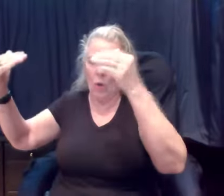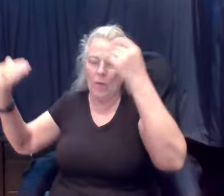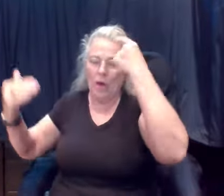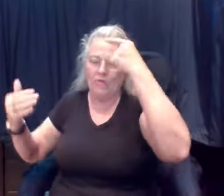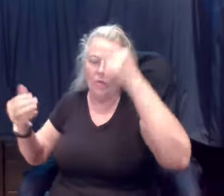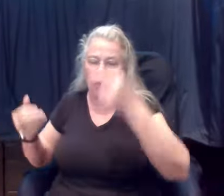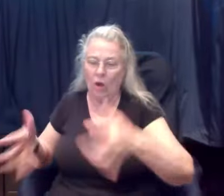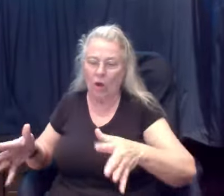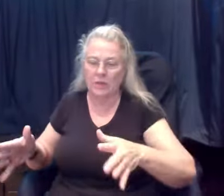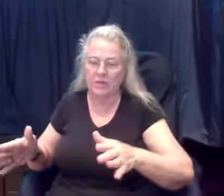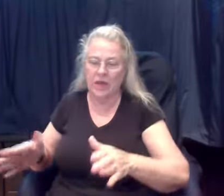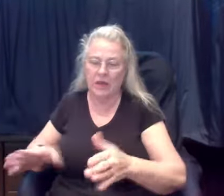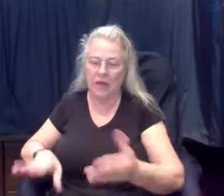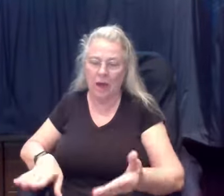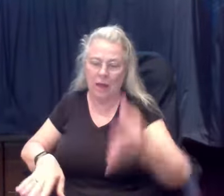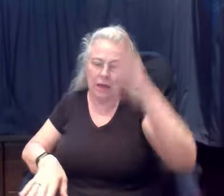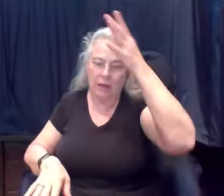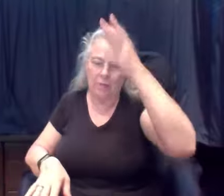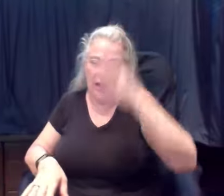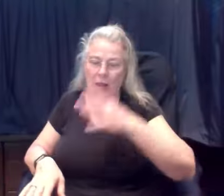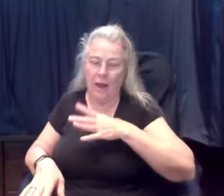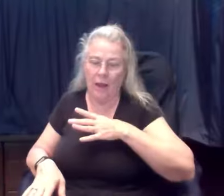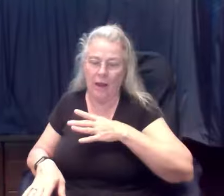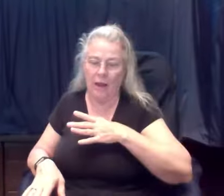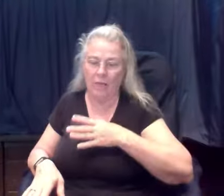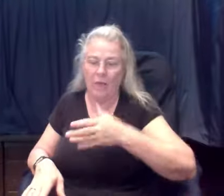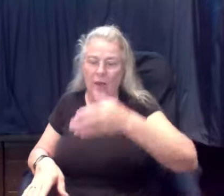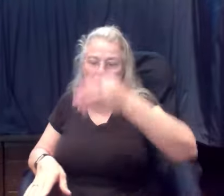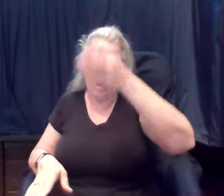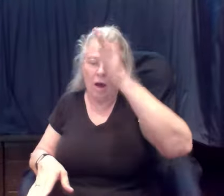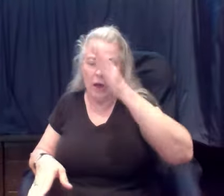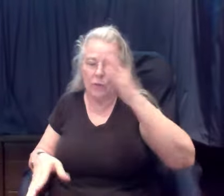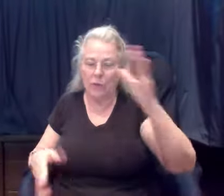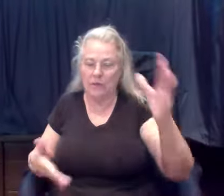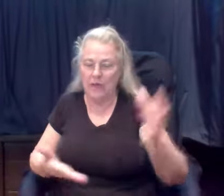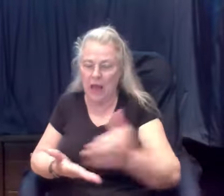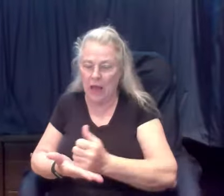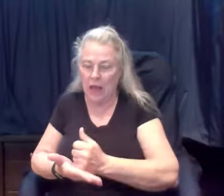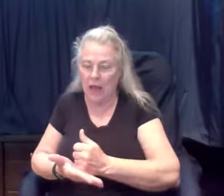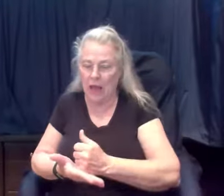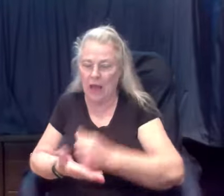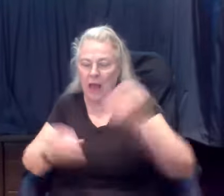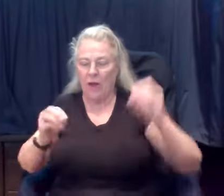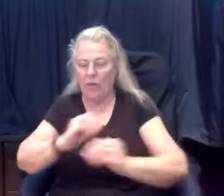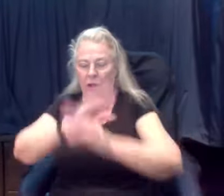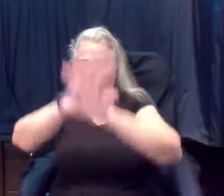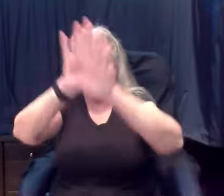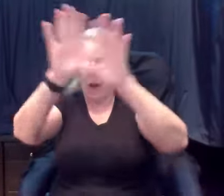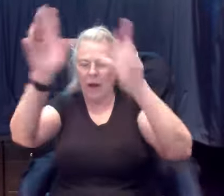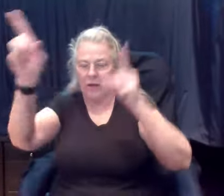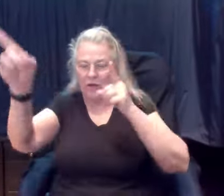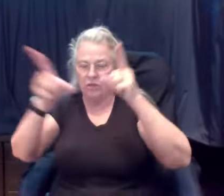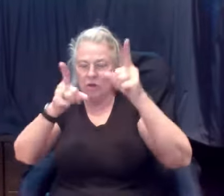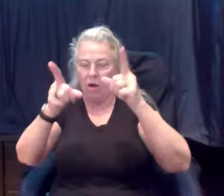for lost and dying man. God would take the brightest star